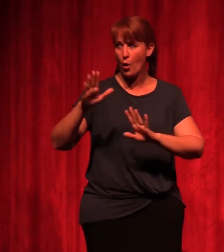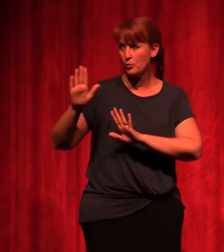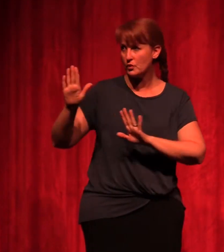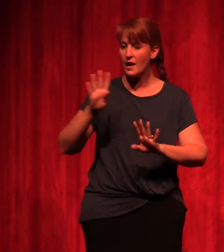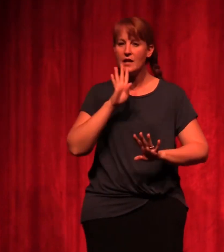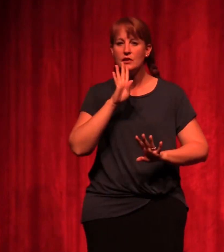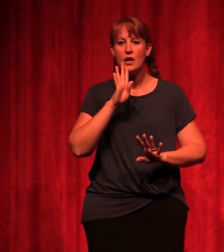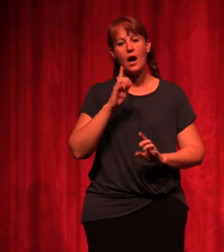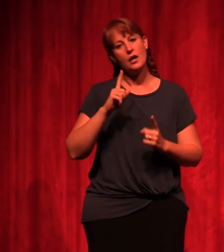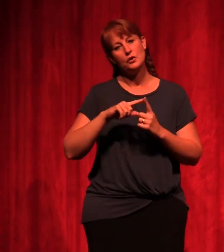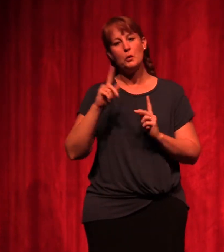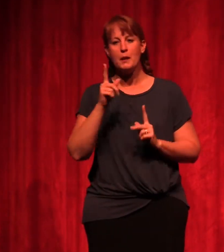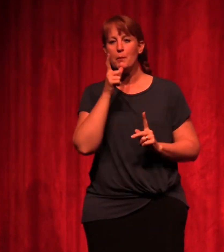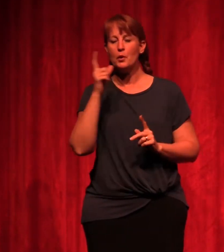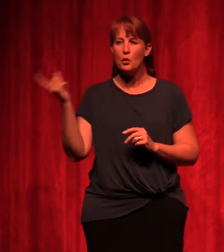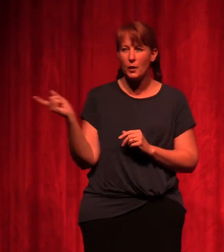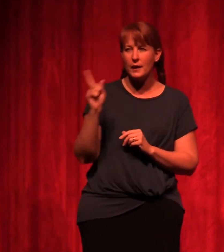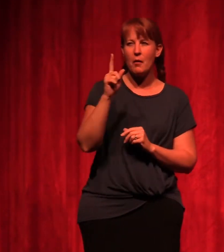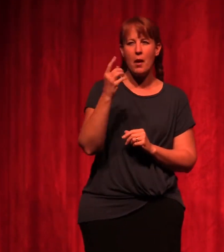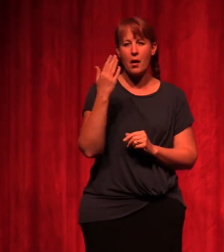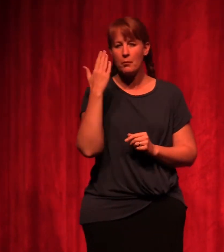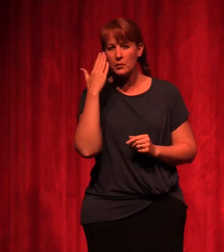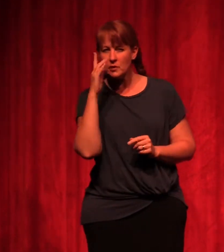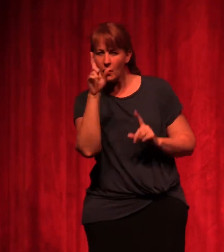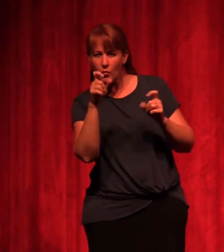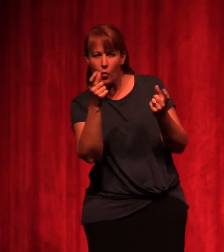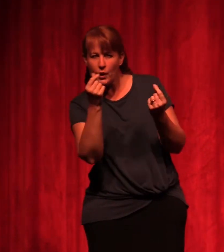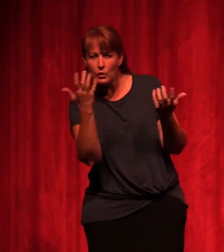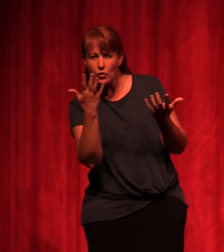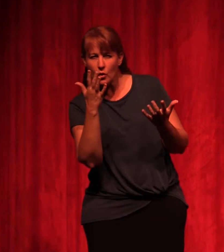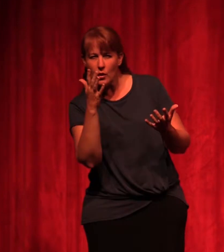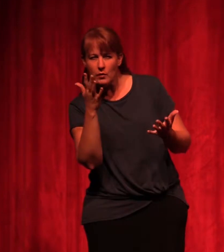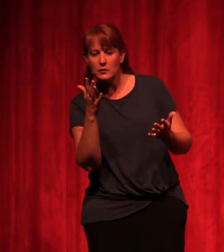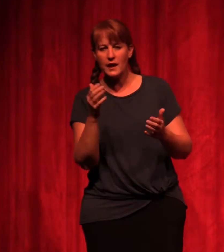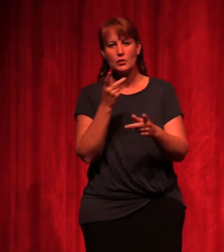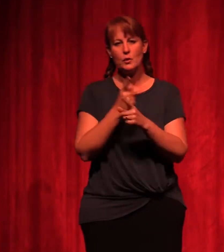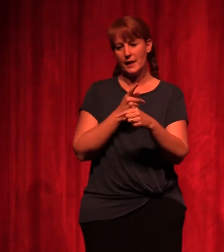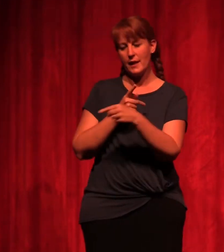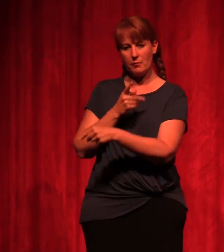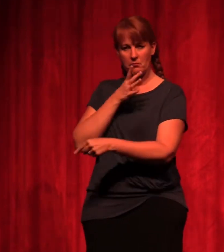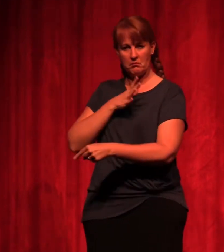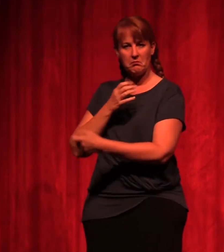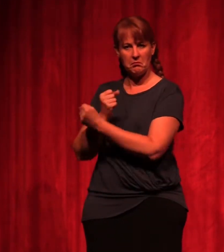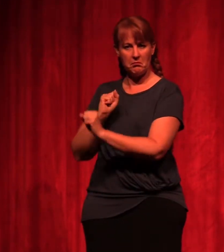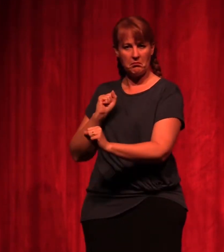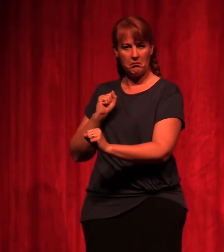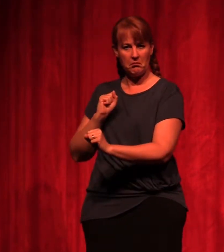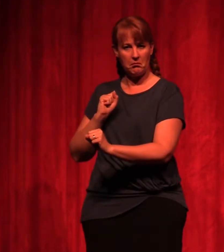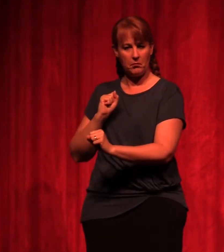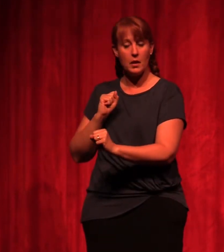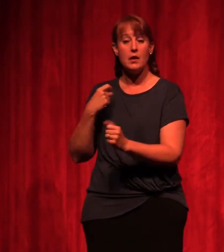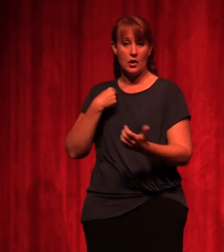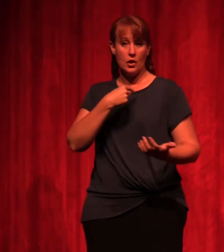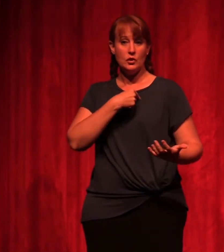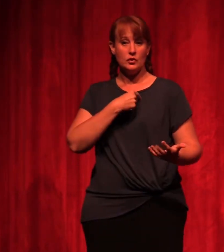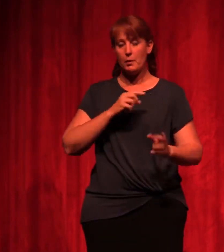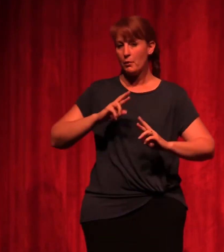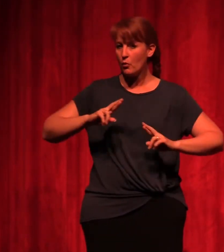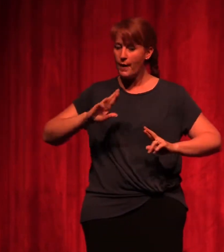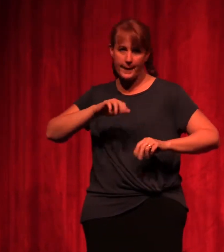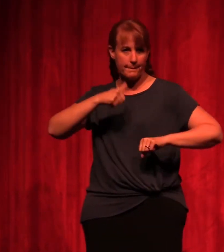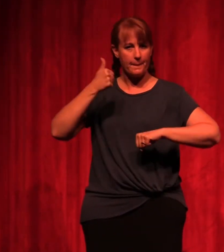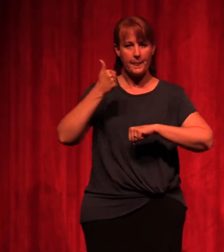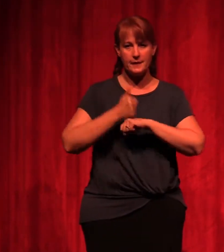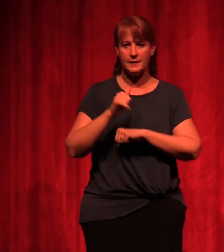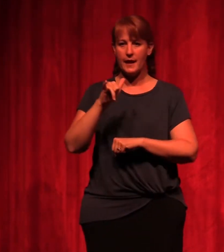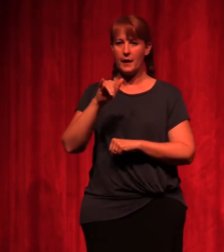talk to anybody that came up and wanted to know what we were doing, and generally to just keep her safe. So we got all set up.